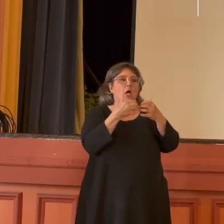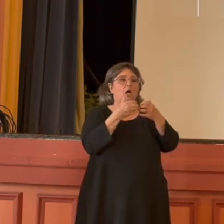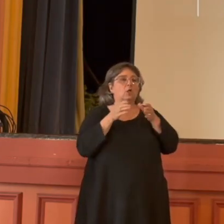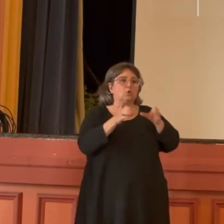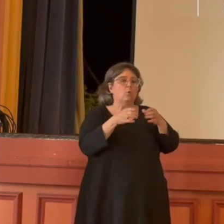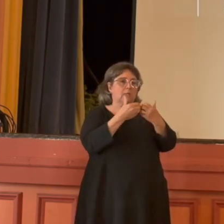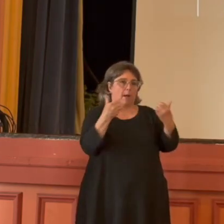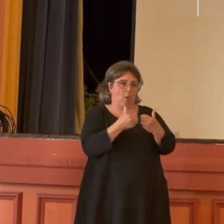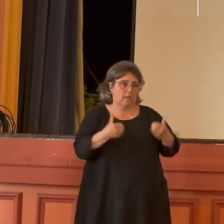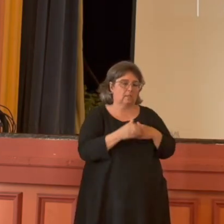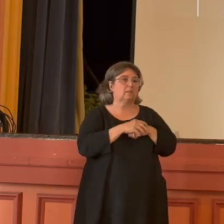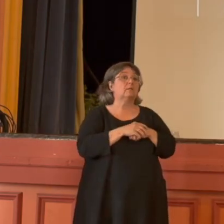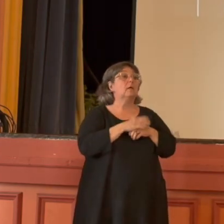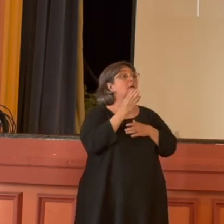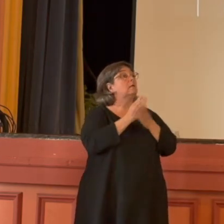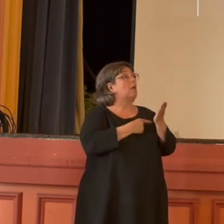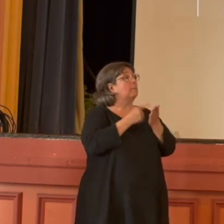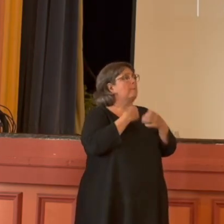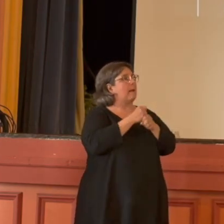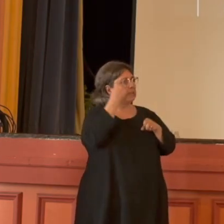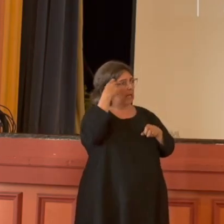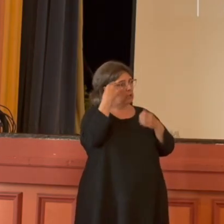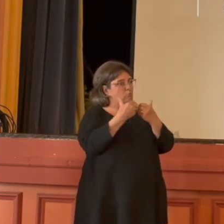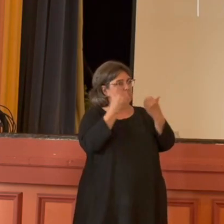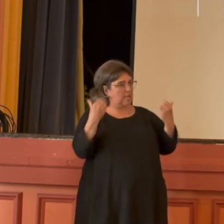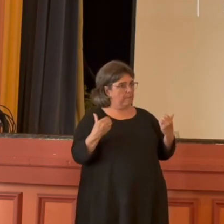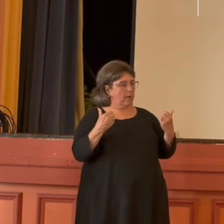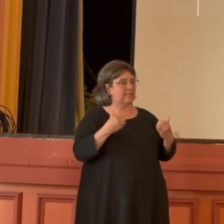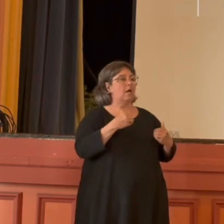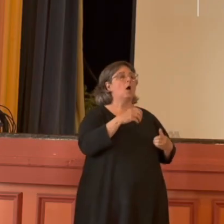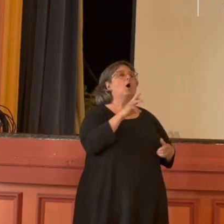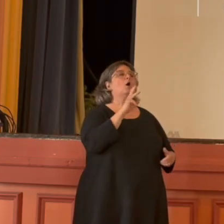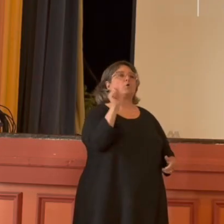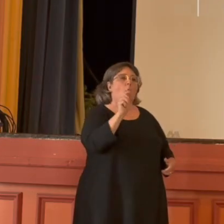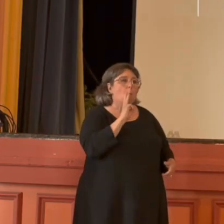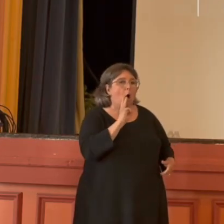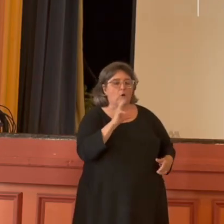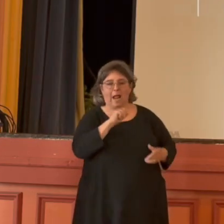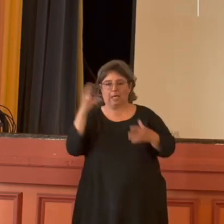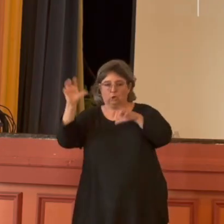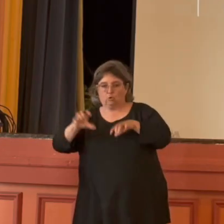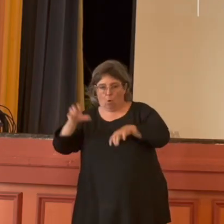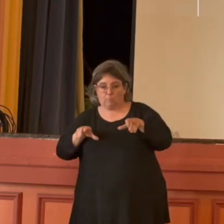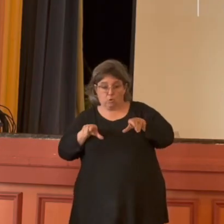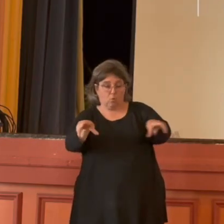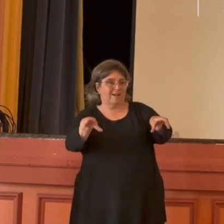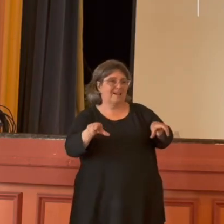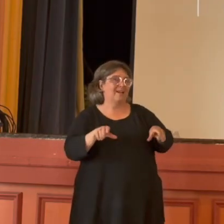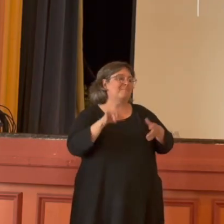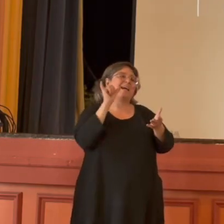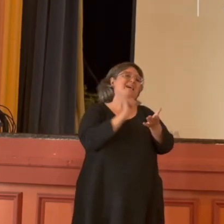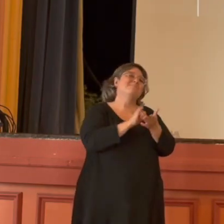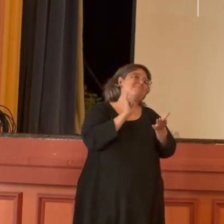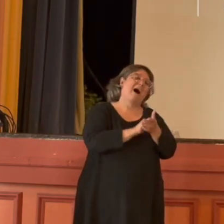separation. So in some cases, it makes sense to separate the sanitary and the storm sewers, but it's not possible in much of the city